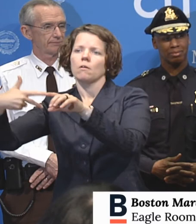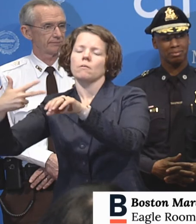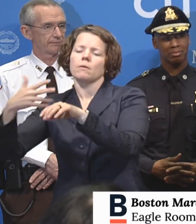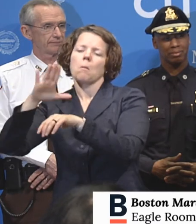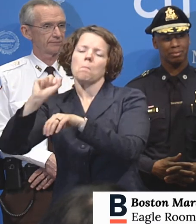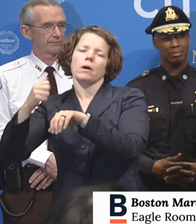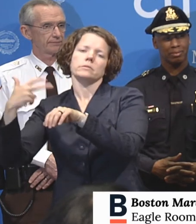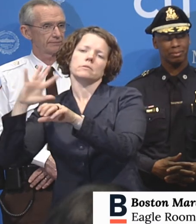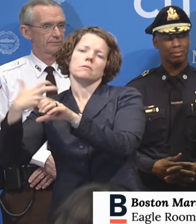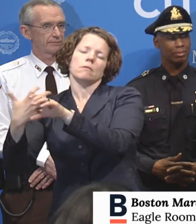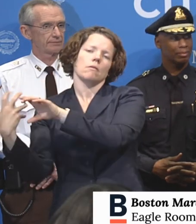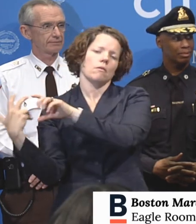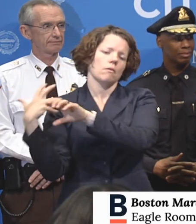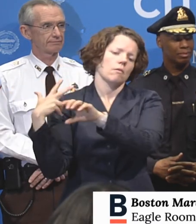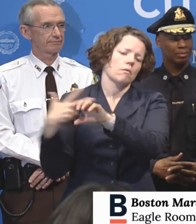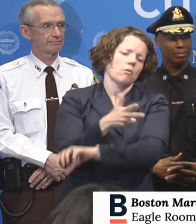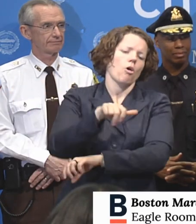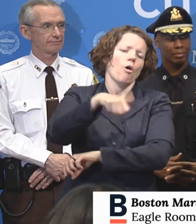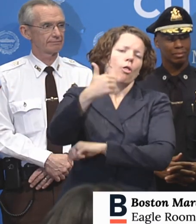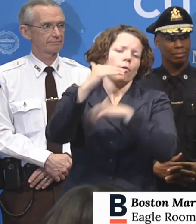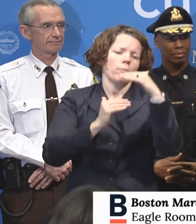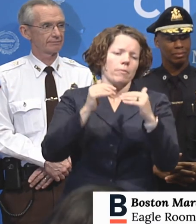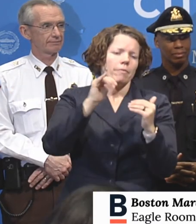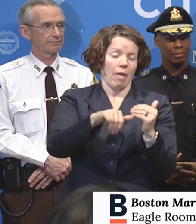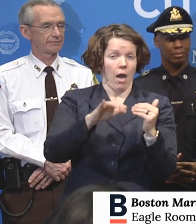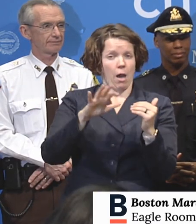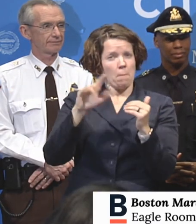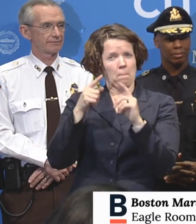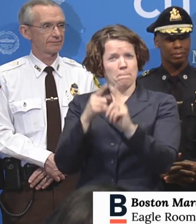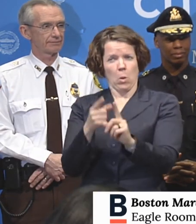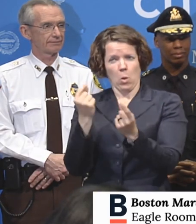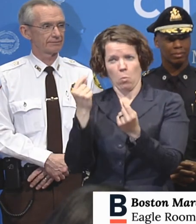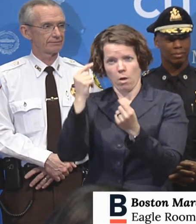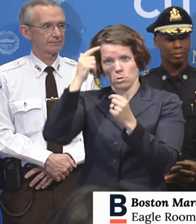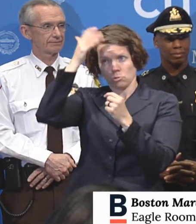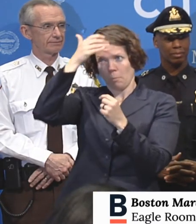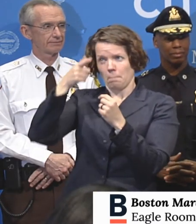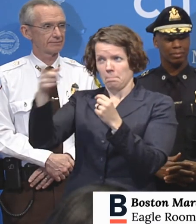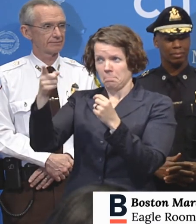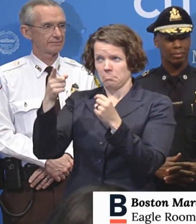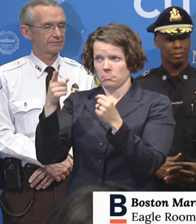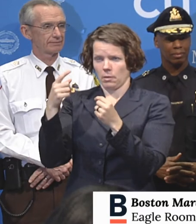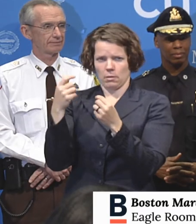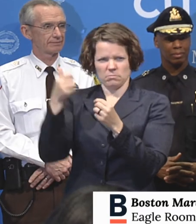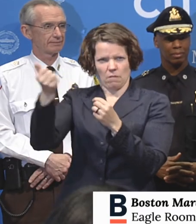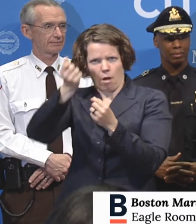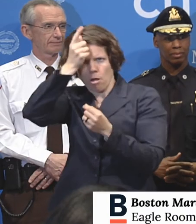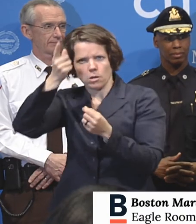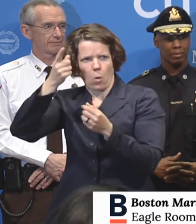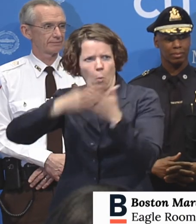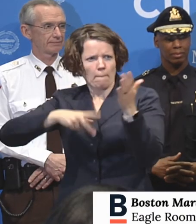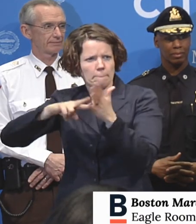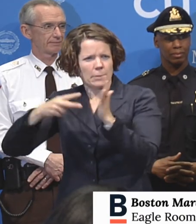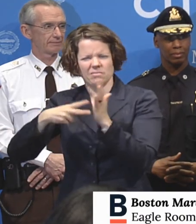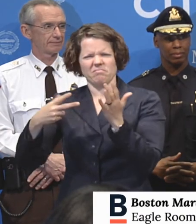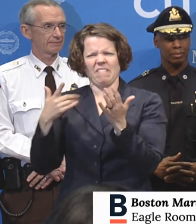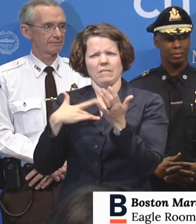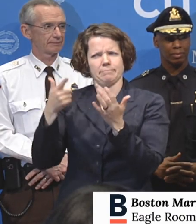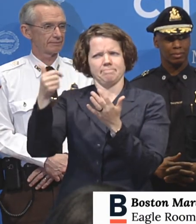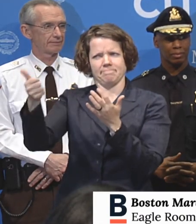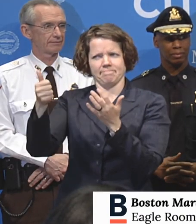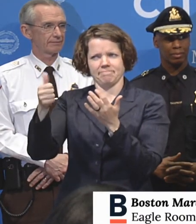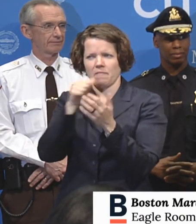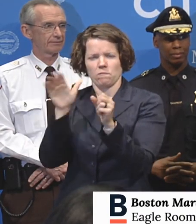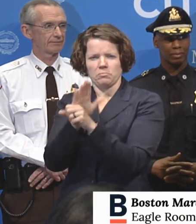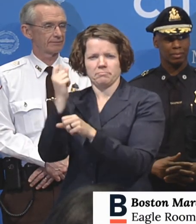means. It's counterintuitive to what he says. I mean, he doesn't want immigrants in the country, and now he's going to draw people off in cities around